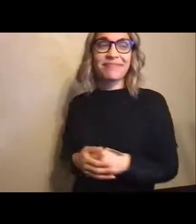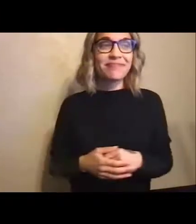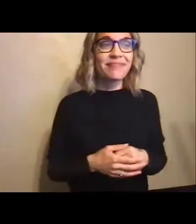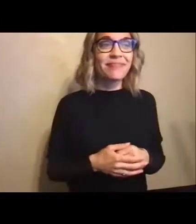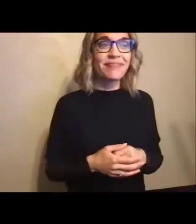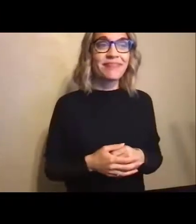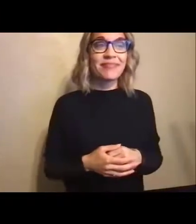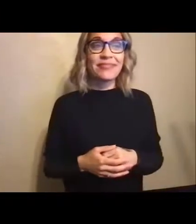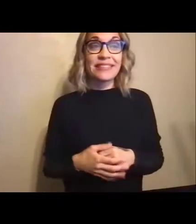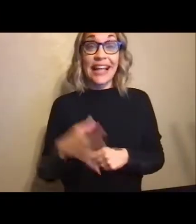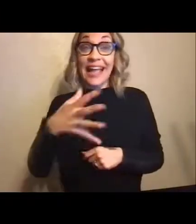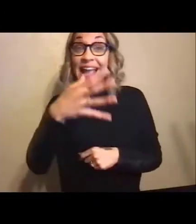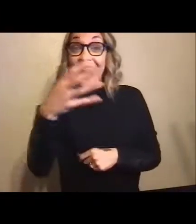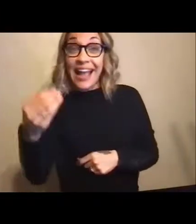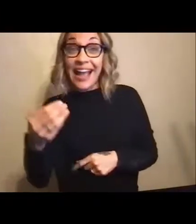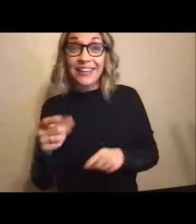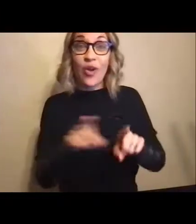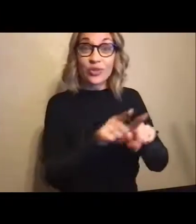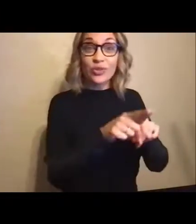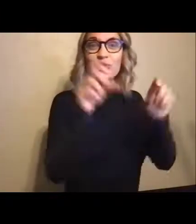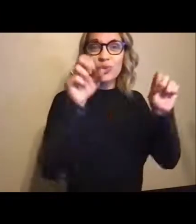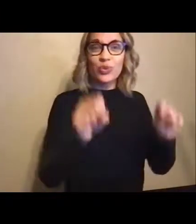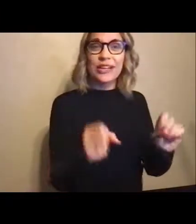Calendly can handle all of them.